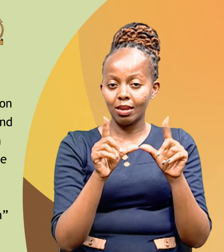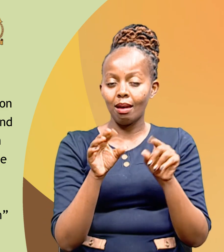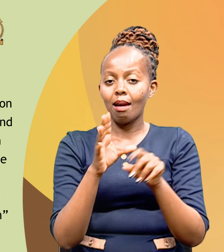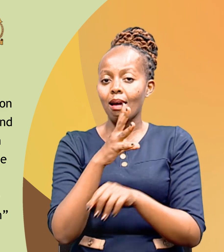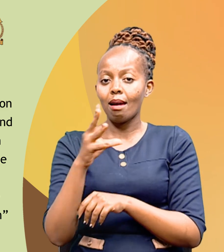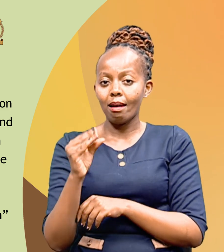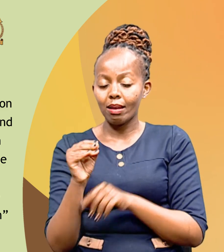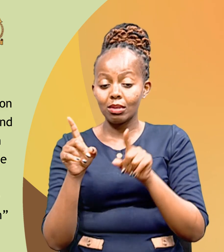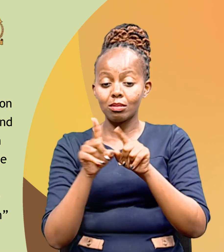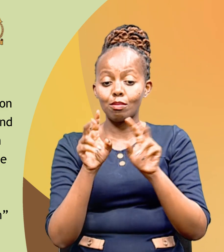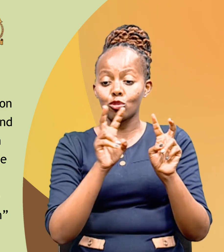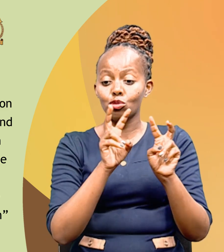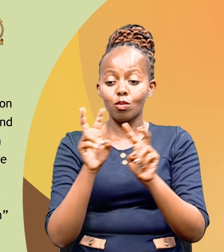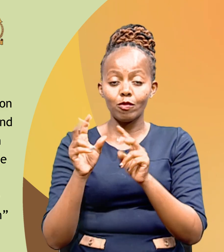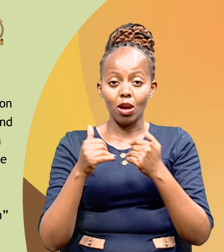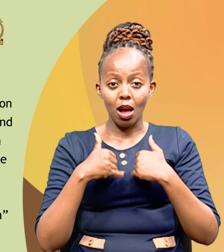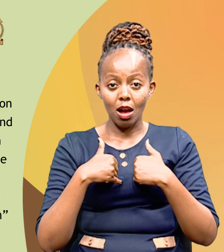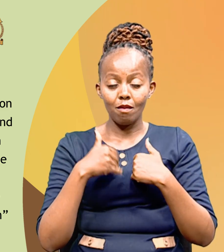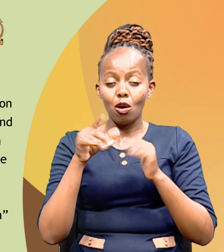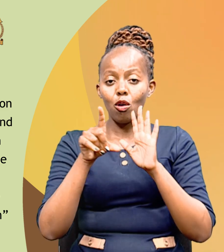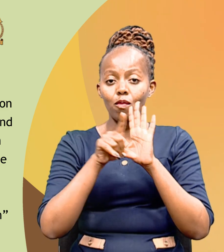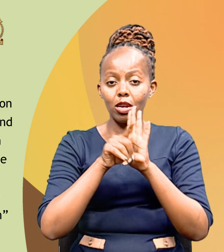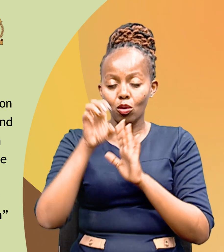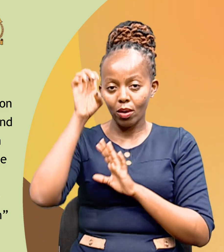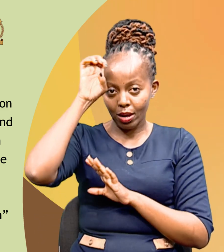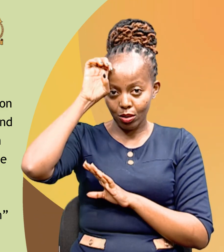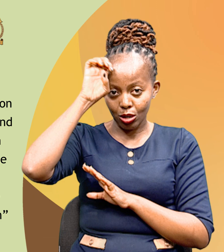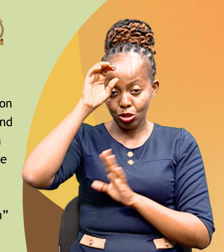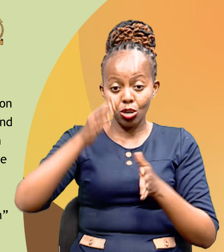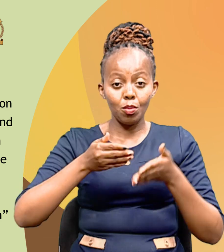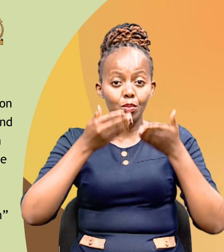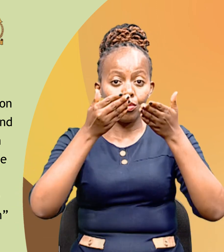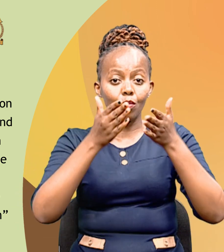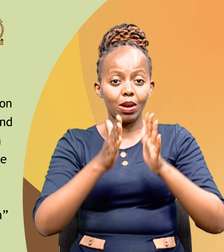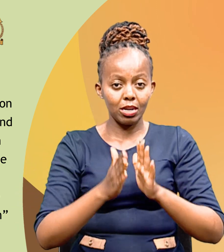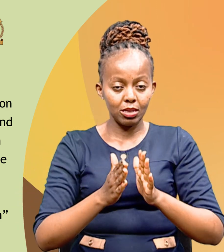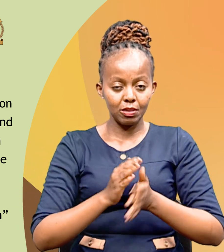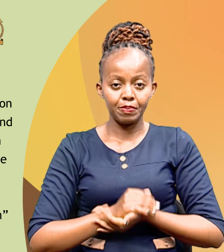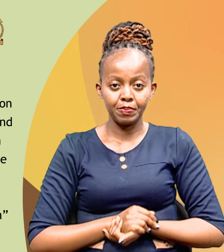and supervision of legal education providers,